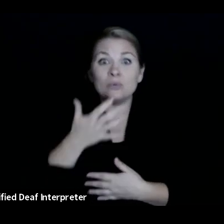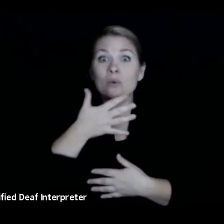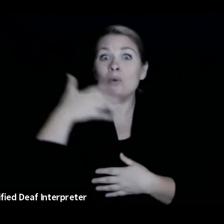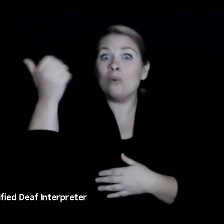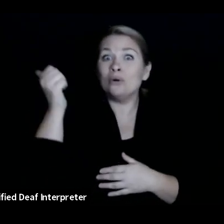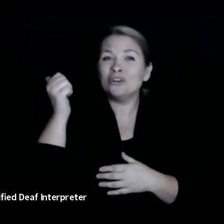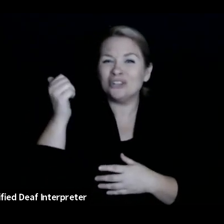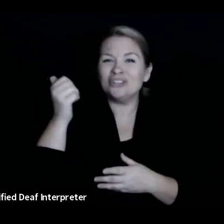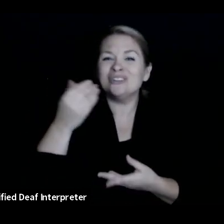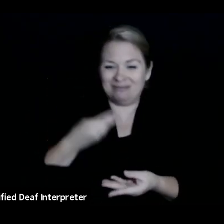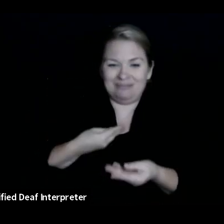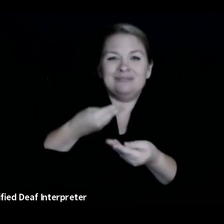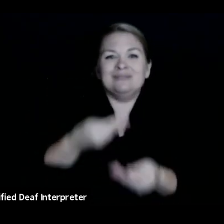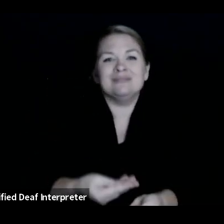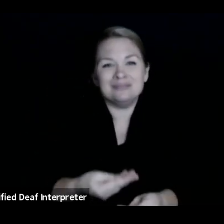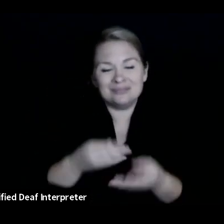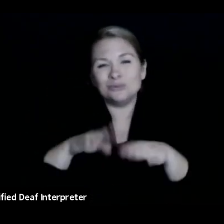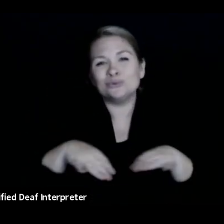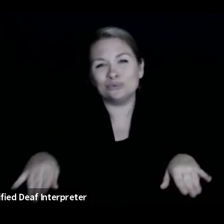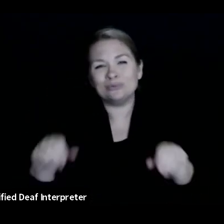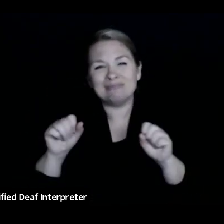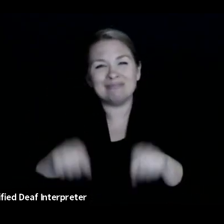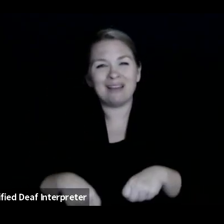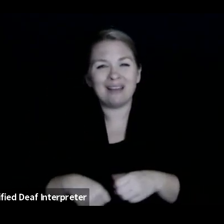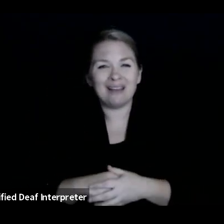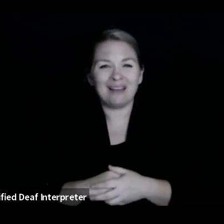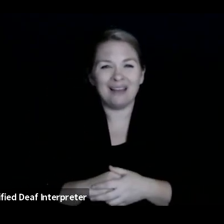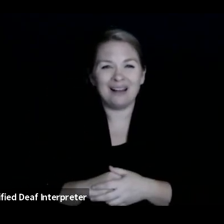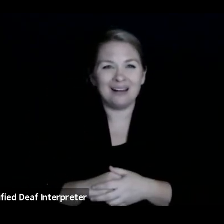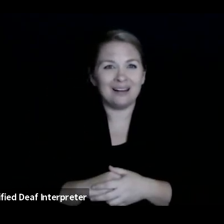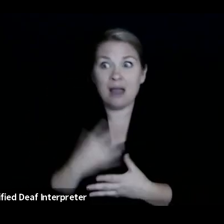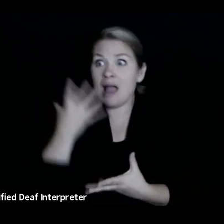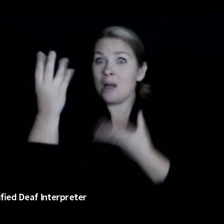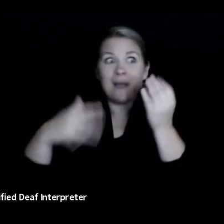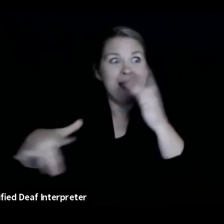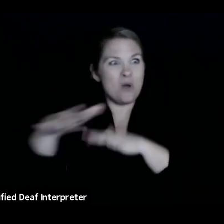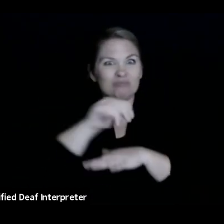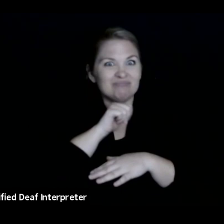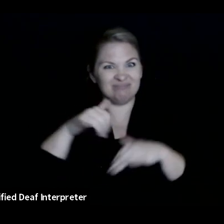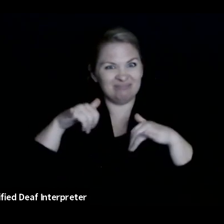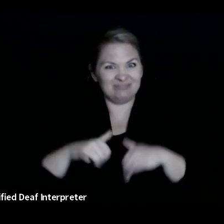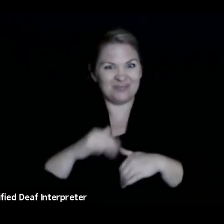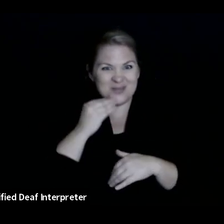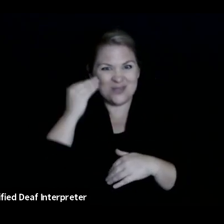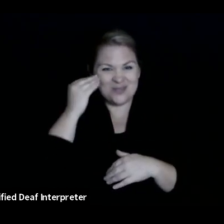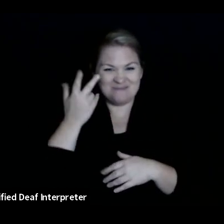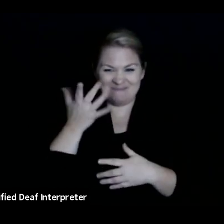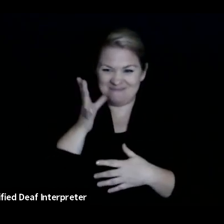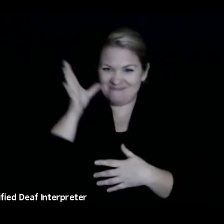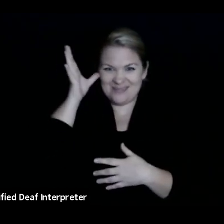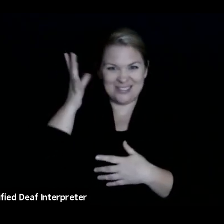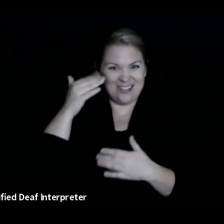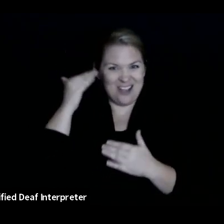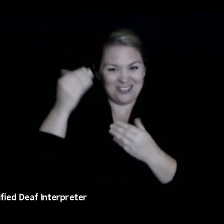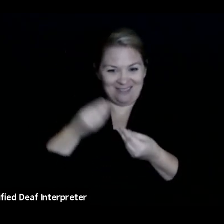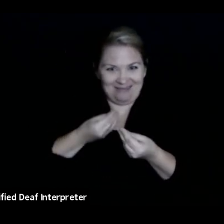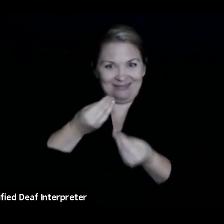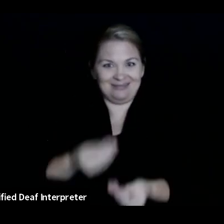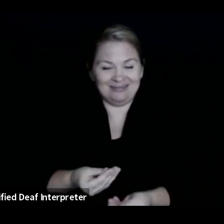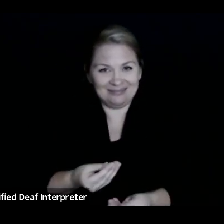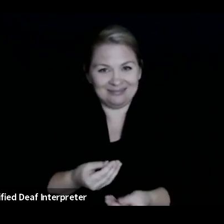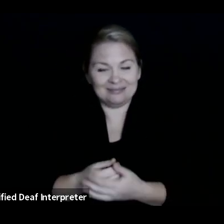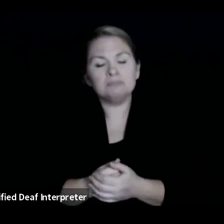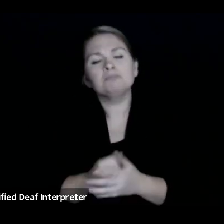say that kids, there's no transmission coming from kids or anything like that. We just know that in some of